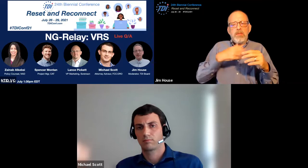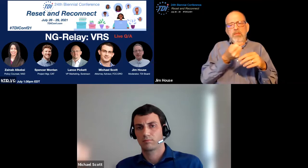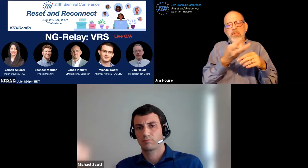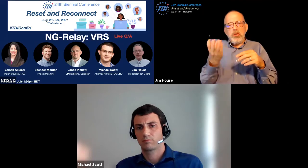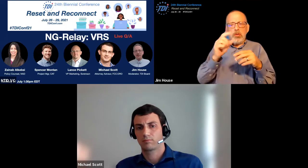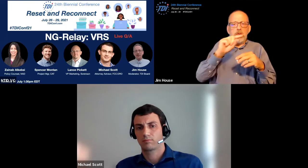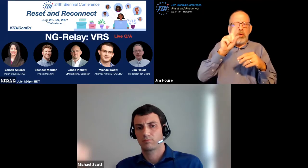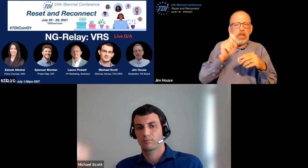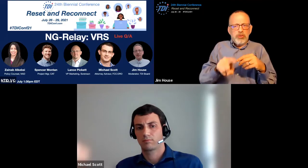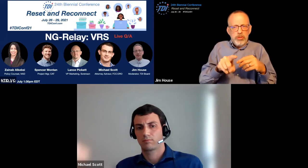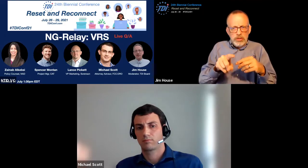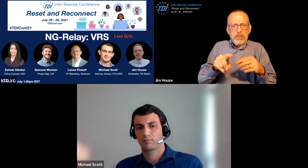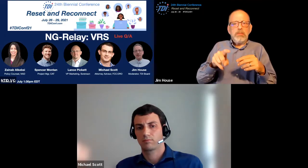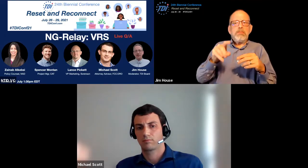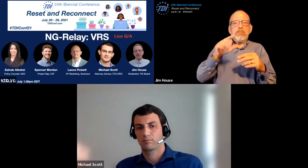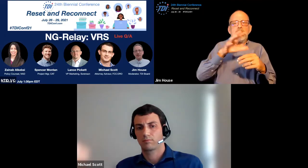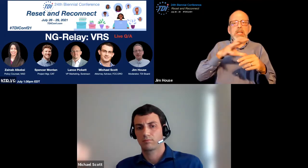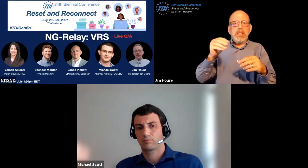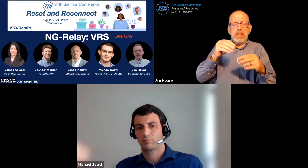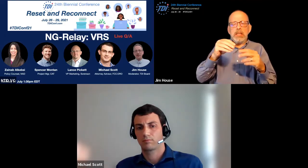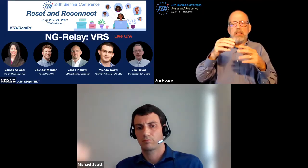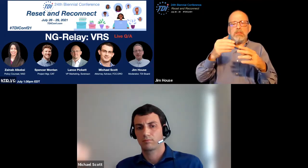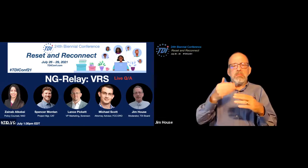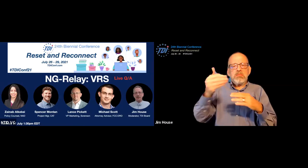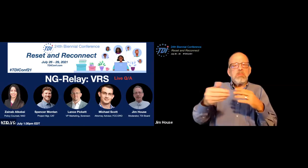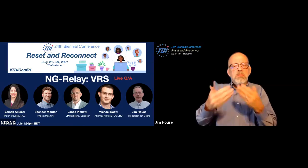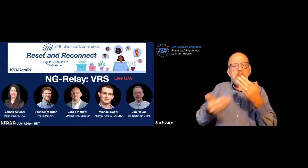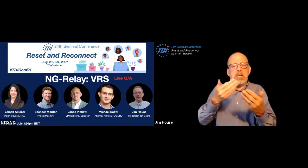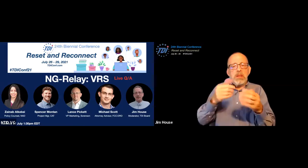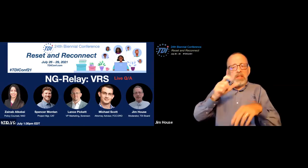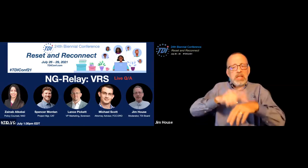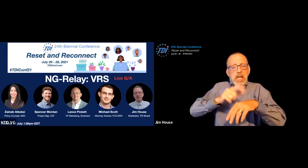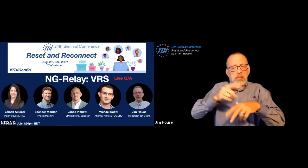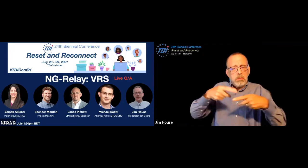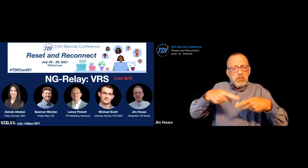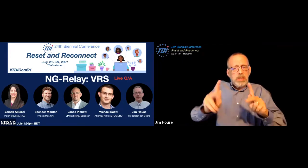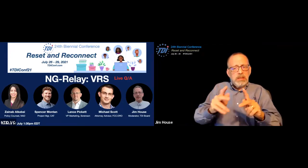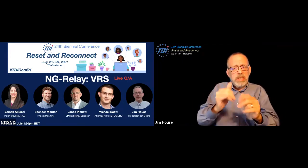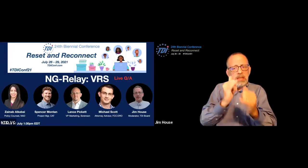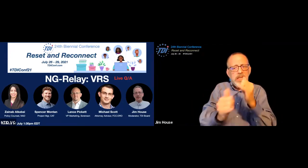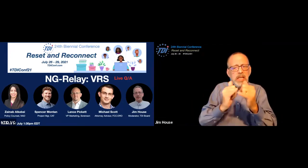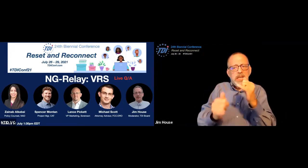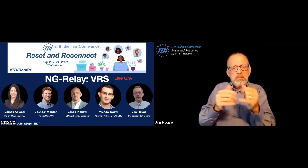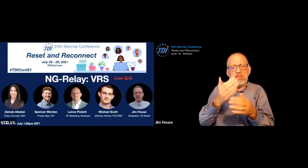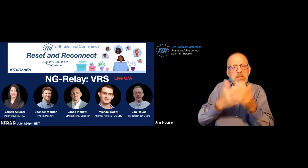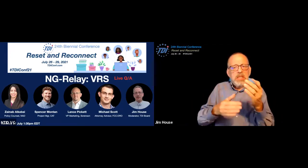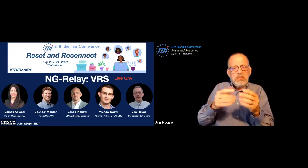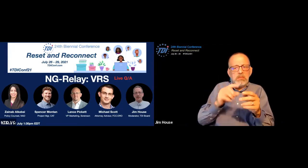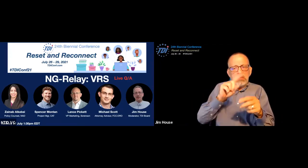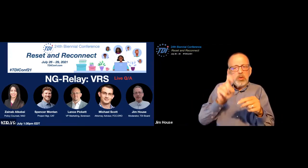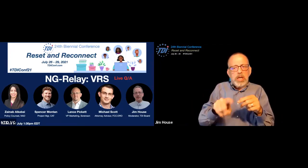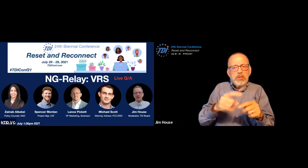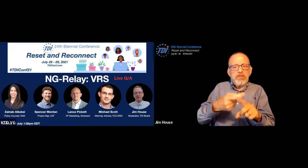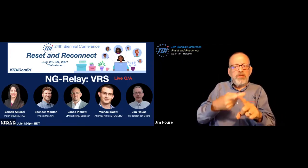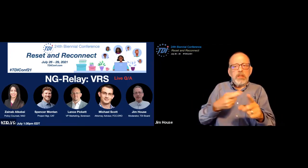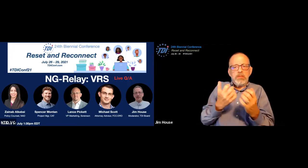I hope we will have several questions, and maybe if time allows at the